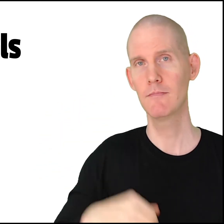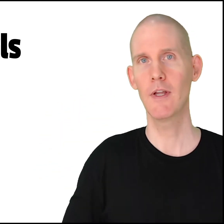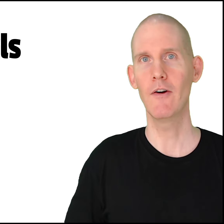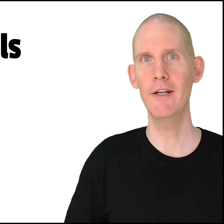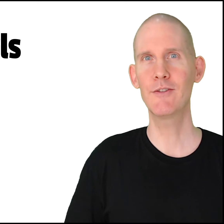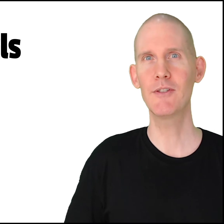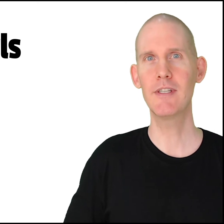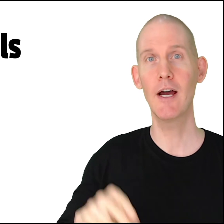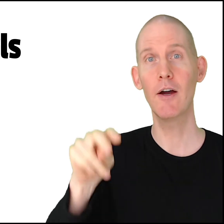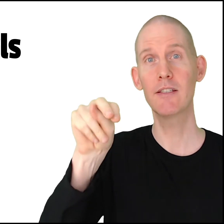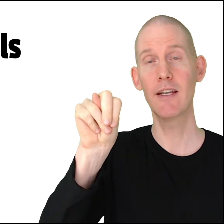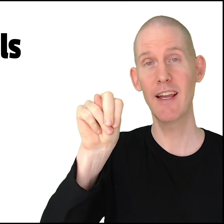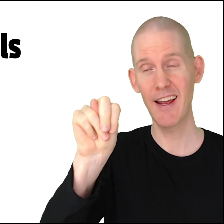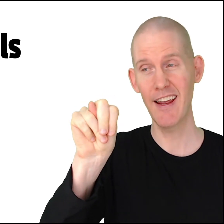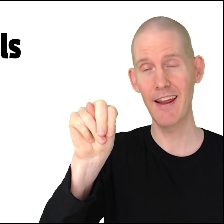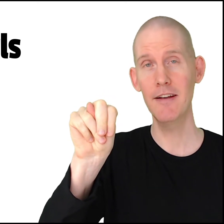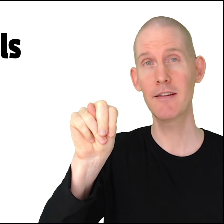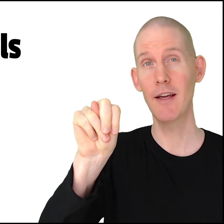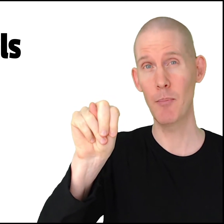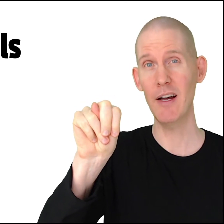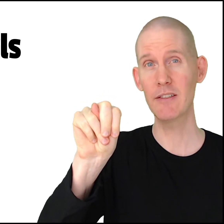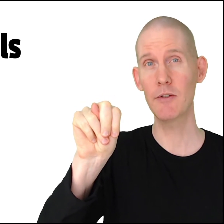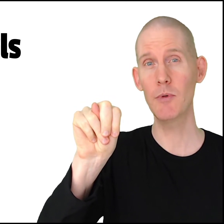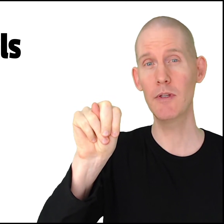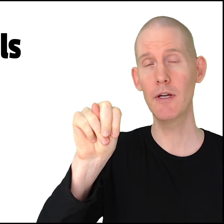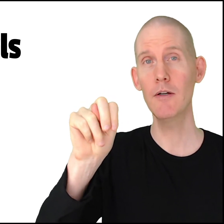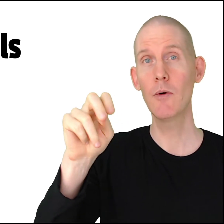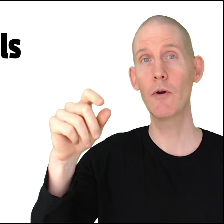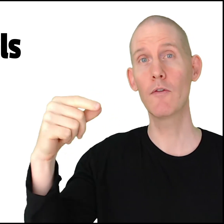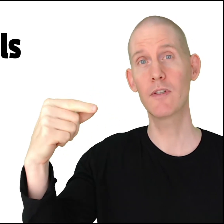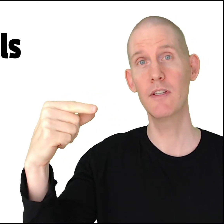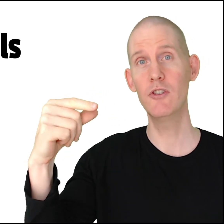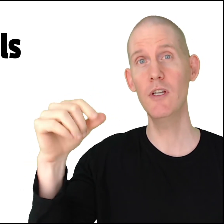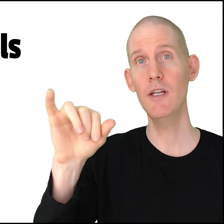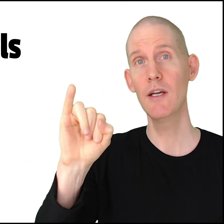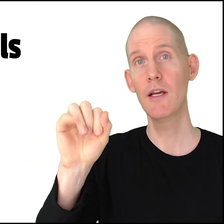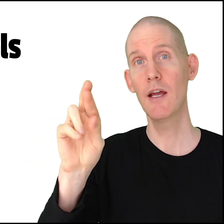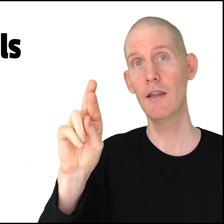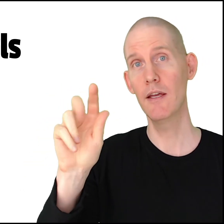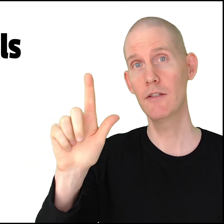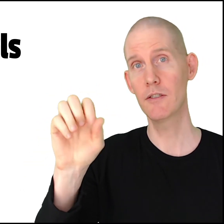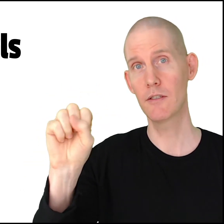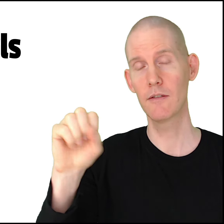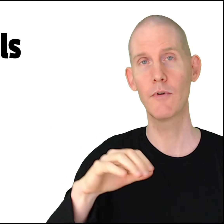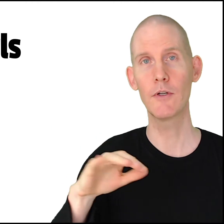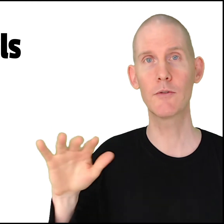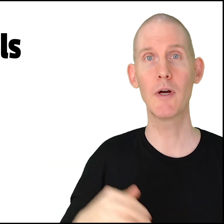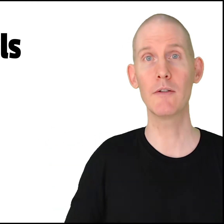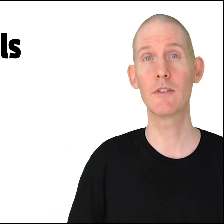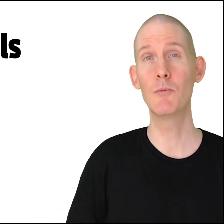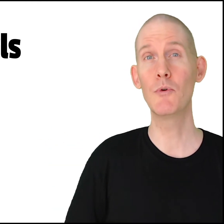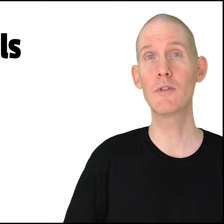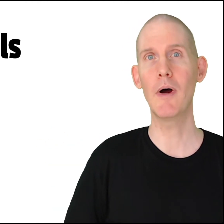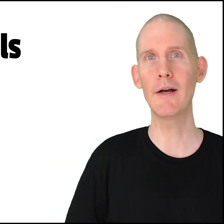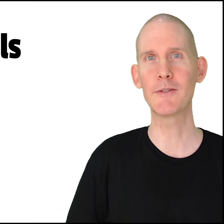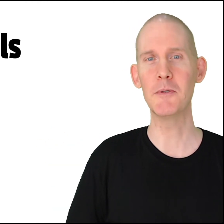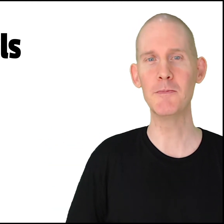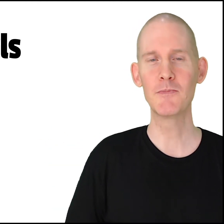All right, so you see how I said and I paused a little bit there, went over to the G, and then just fingerspelled as smooth as possible.